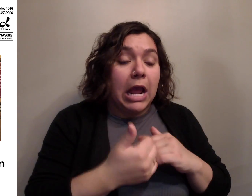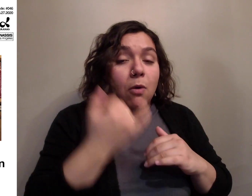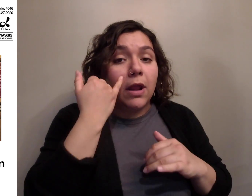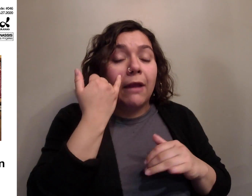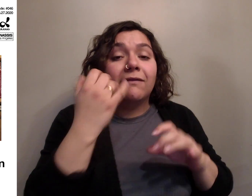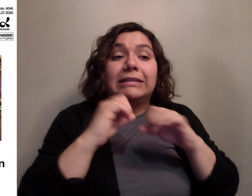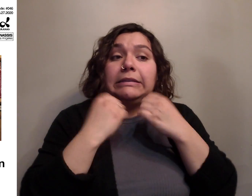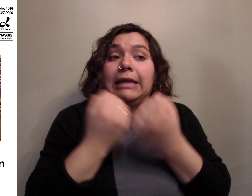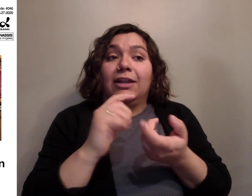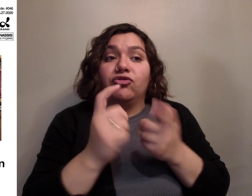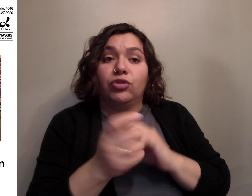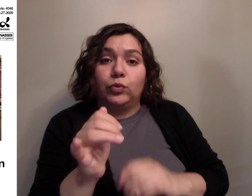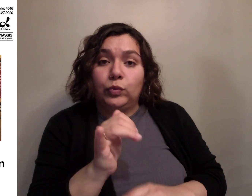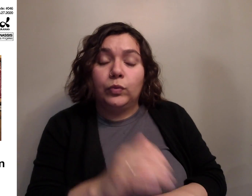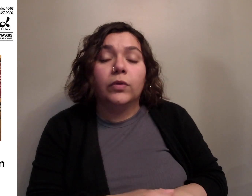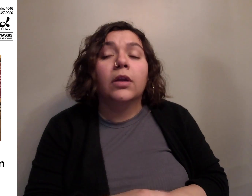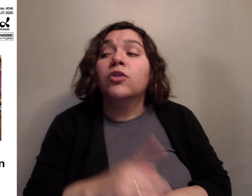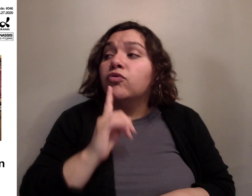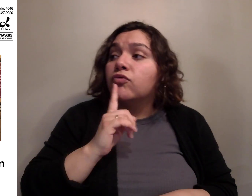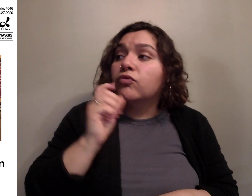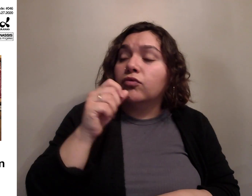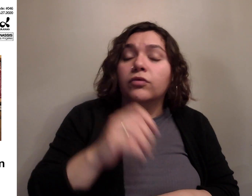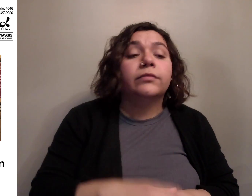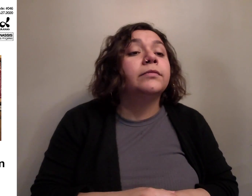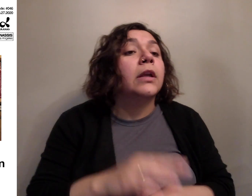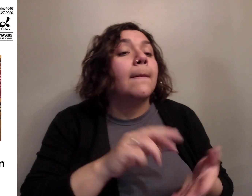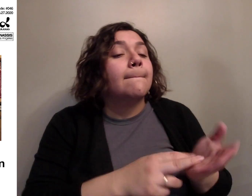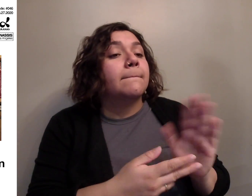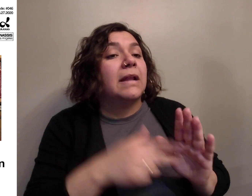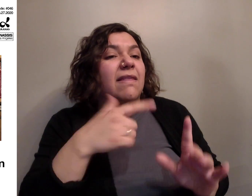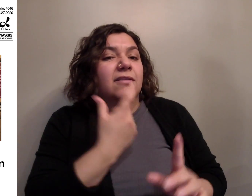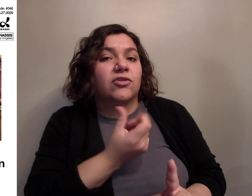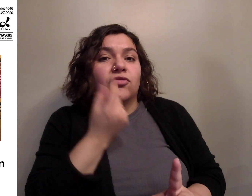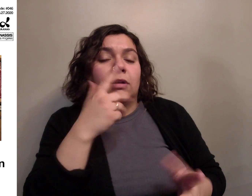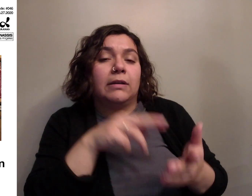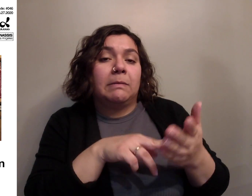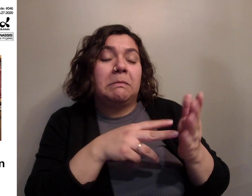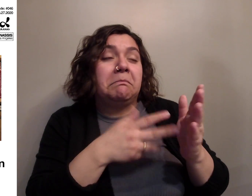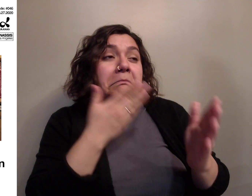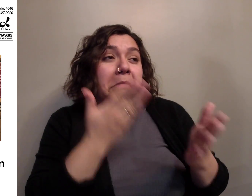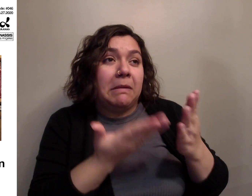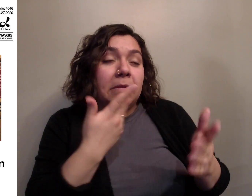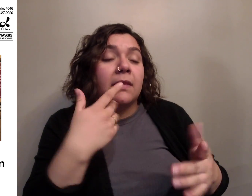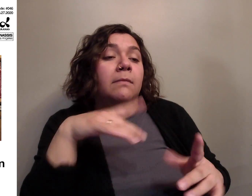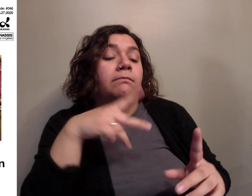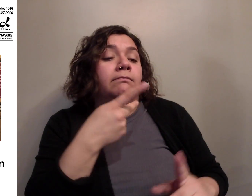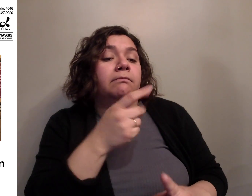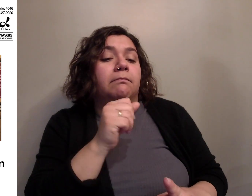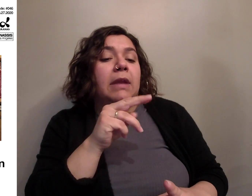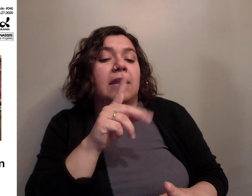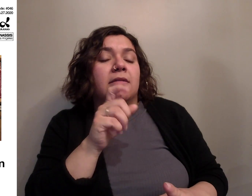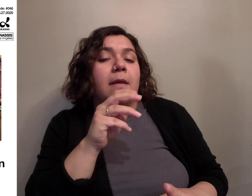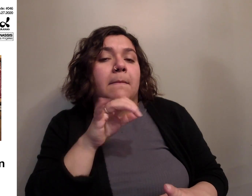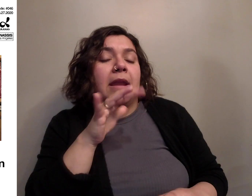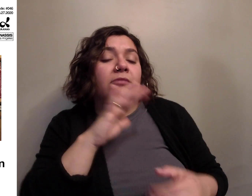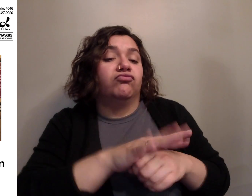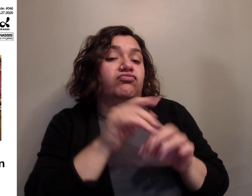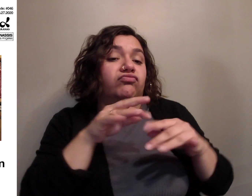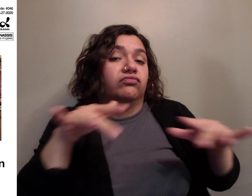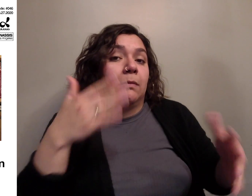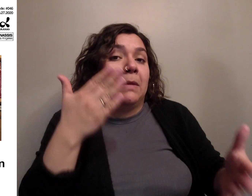we change society in some form or fashion. And there's this notion that maybe the pandemic,